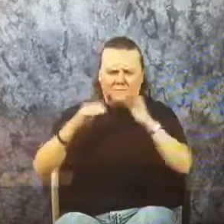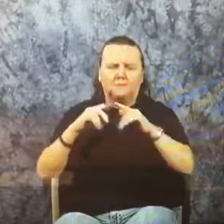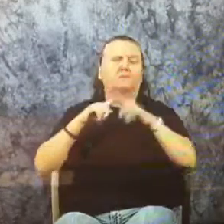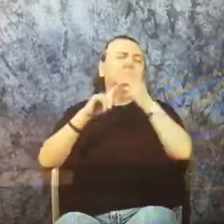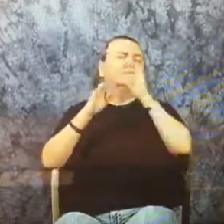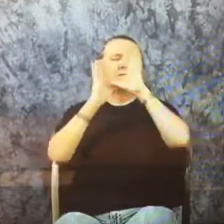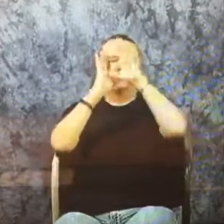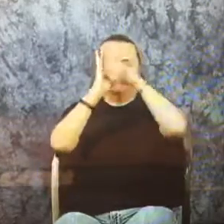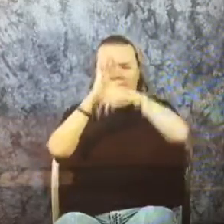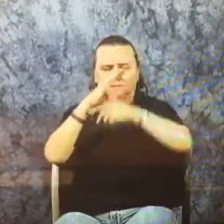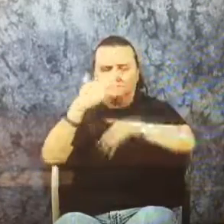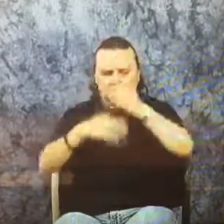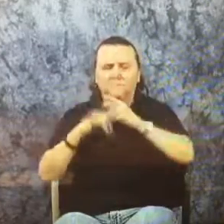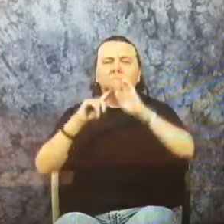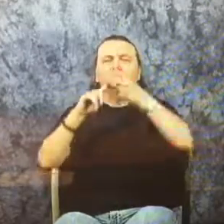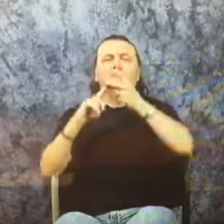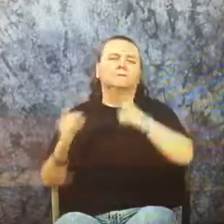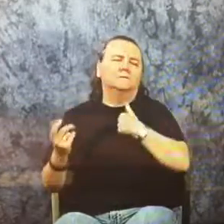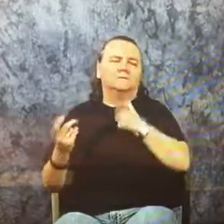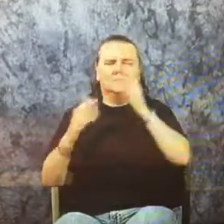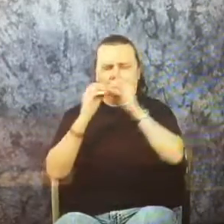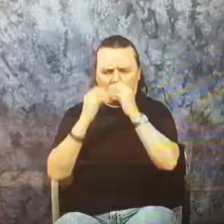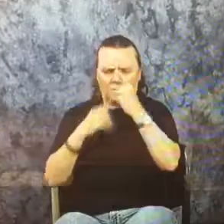happening. So then later,